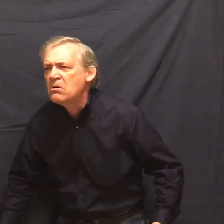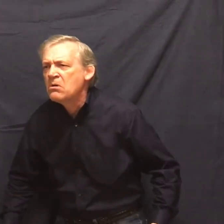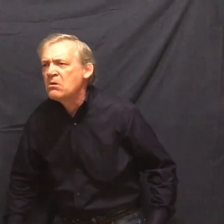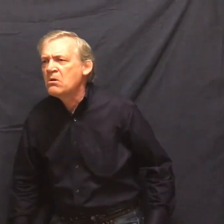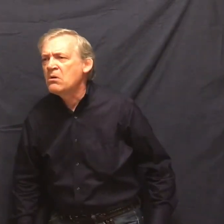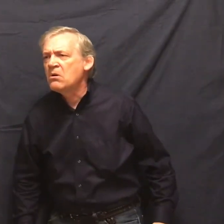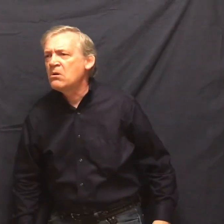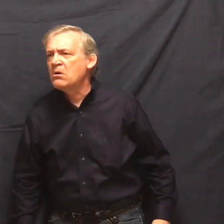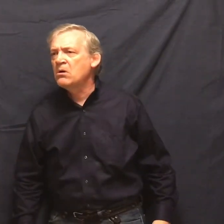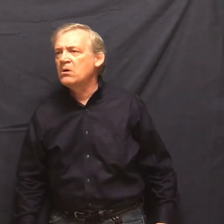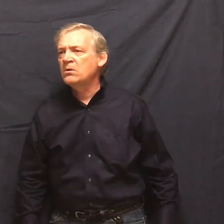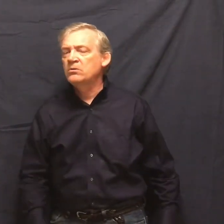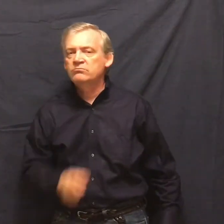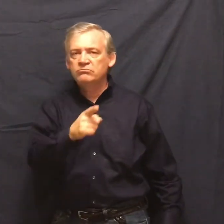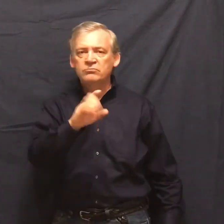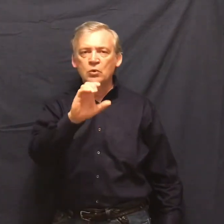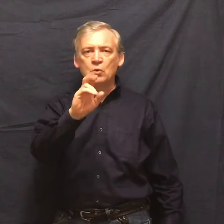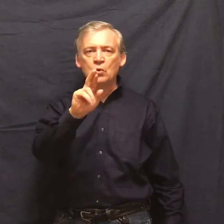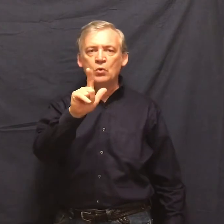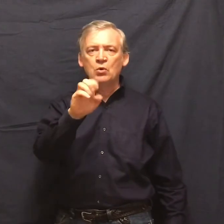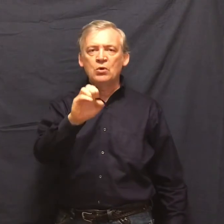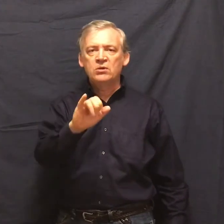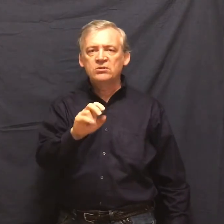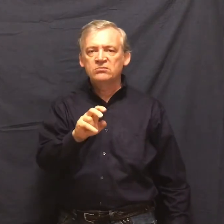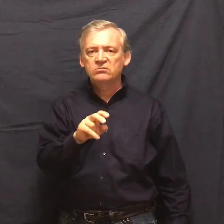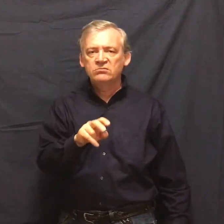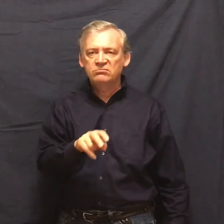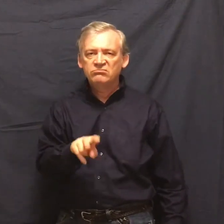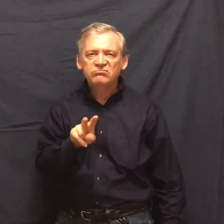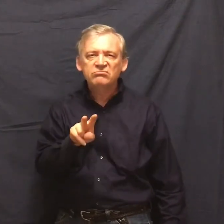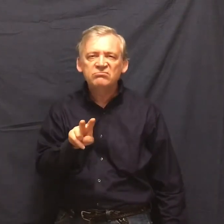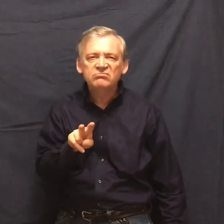Curly scowled at him and, turning, hurried out the door.